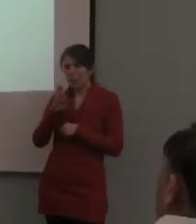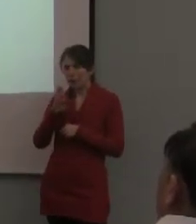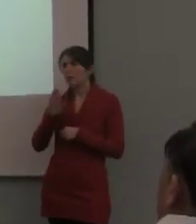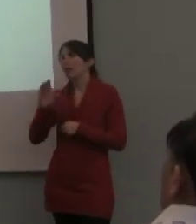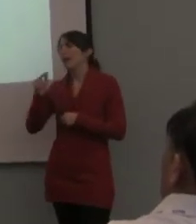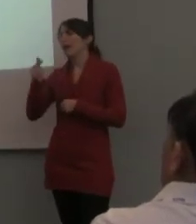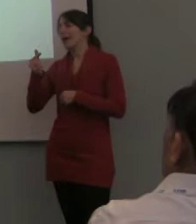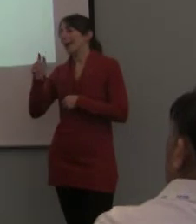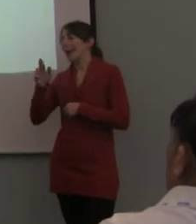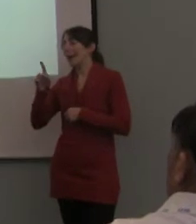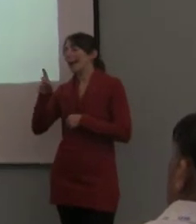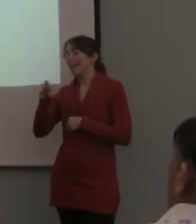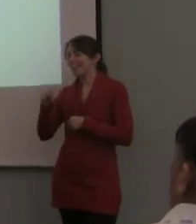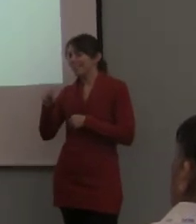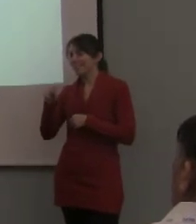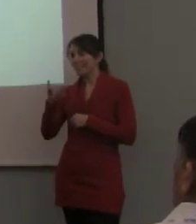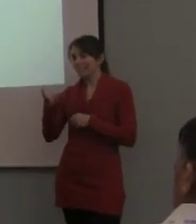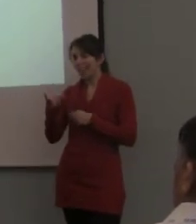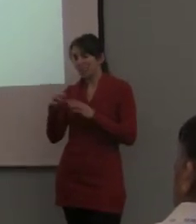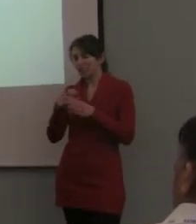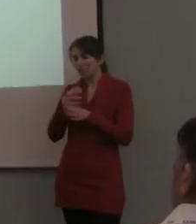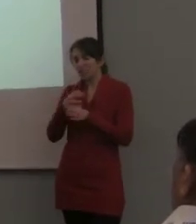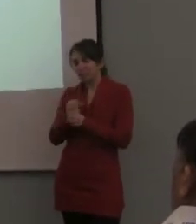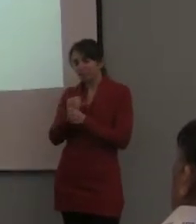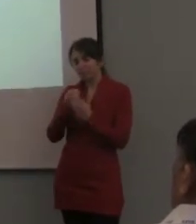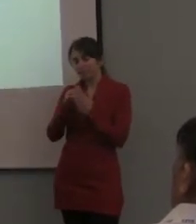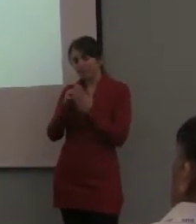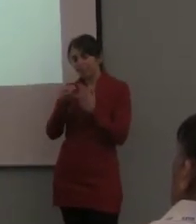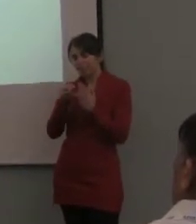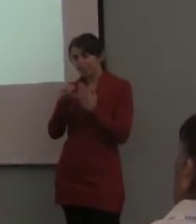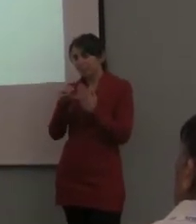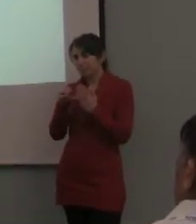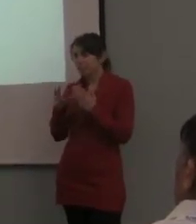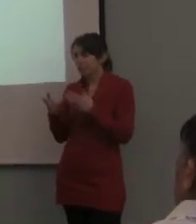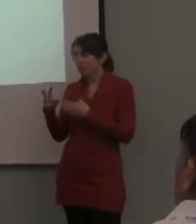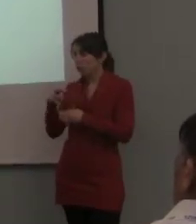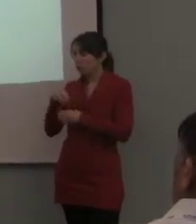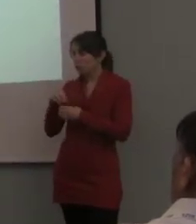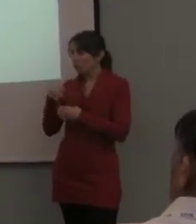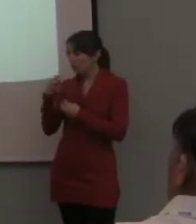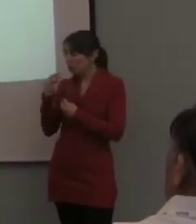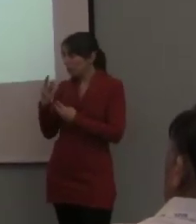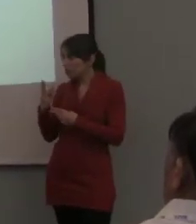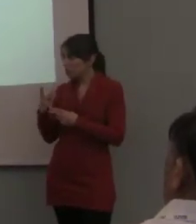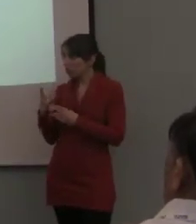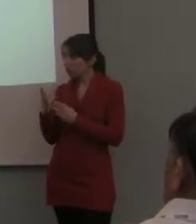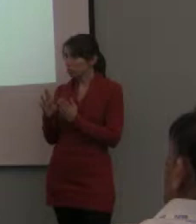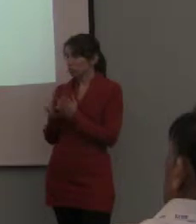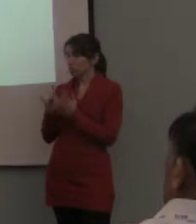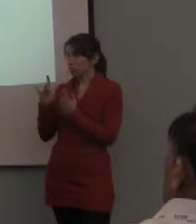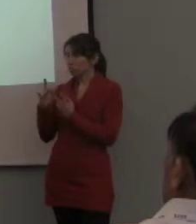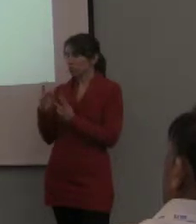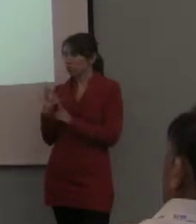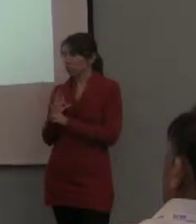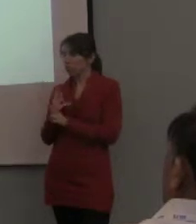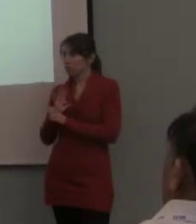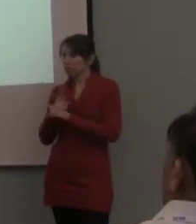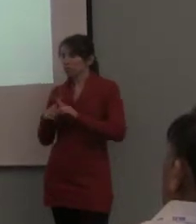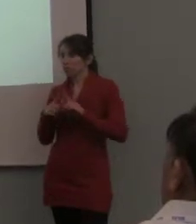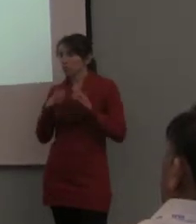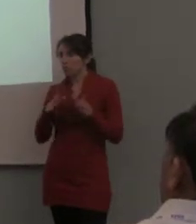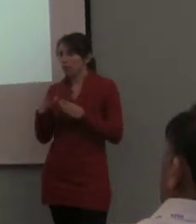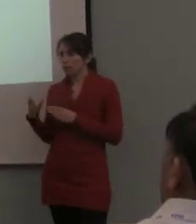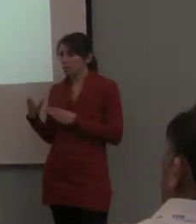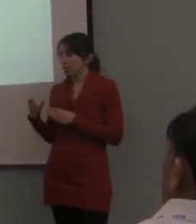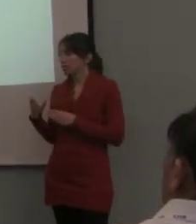We could begin to put this type of information and work in some different ways if we were able to work on the same team,